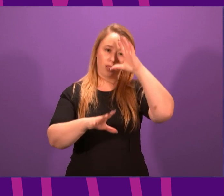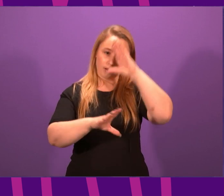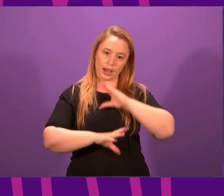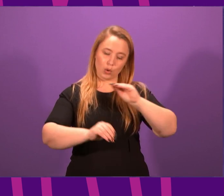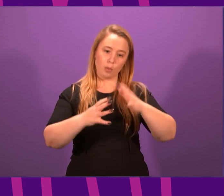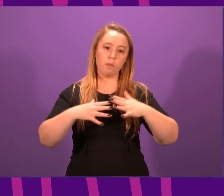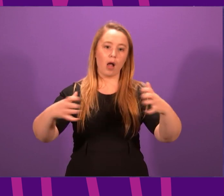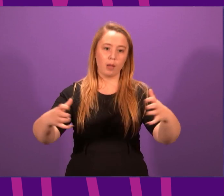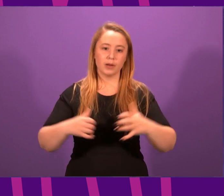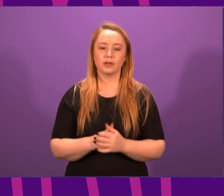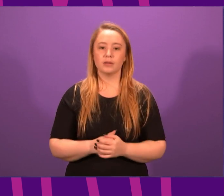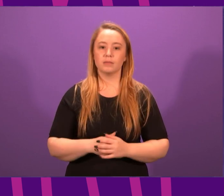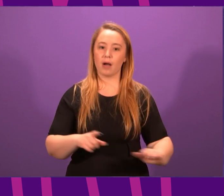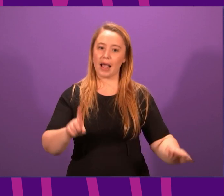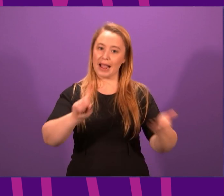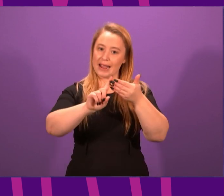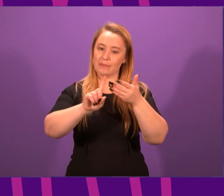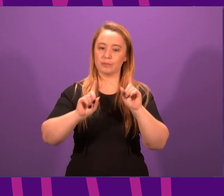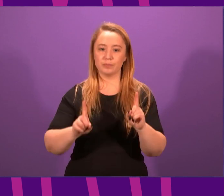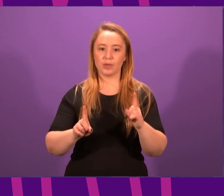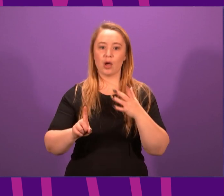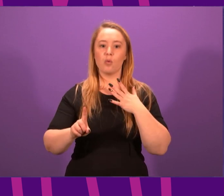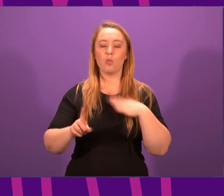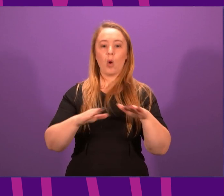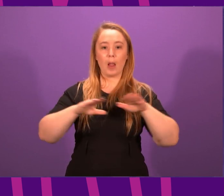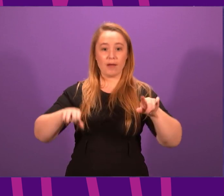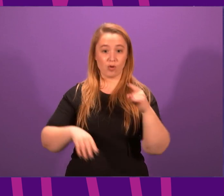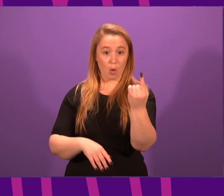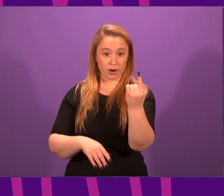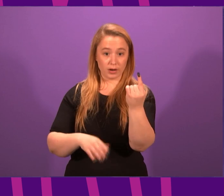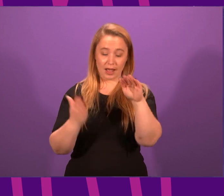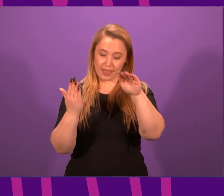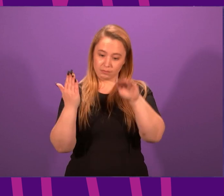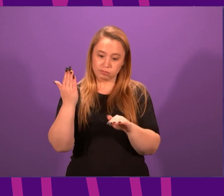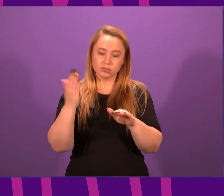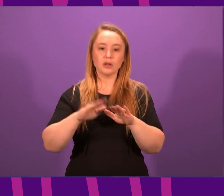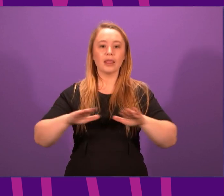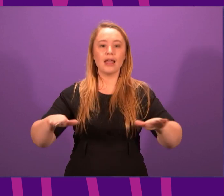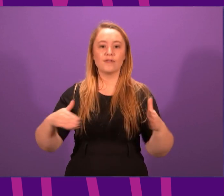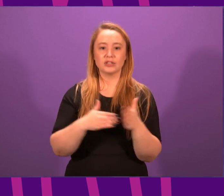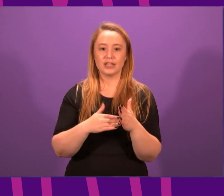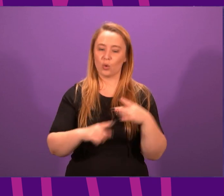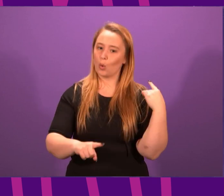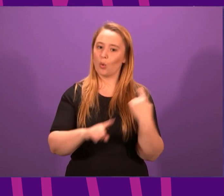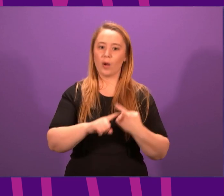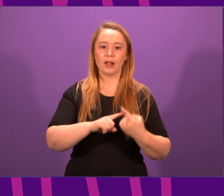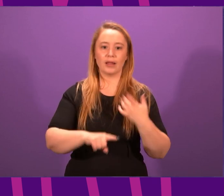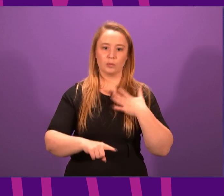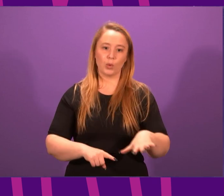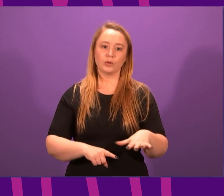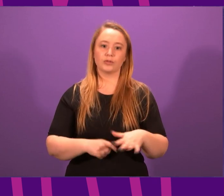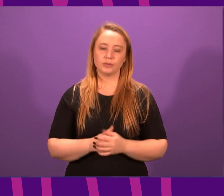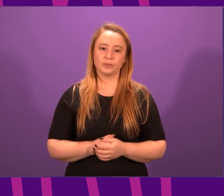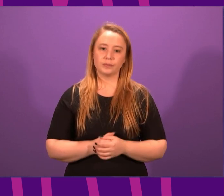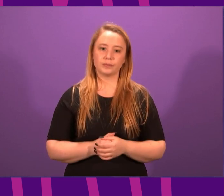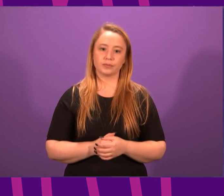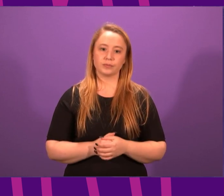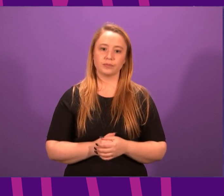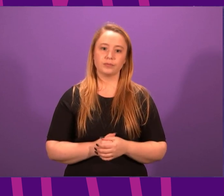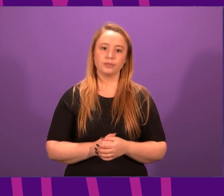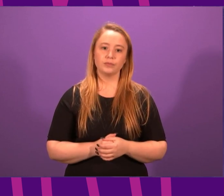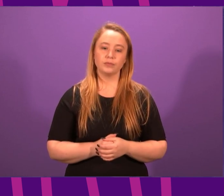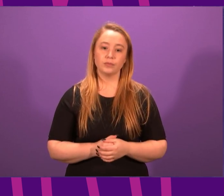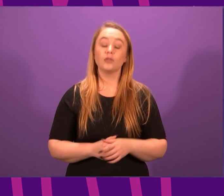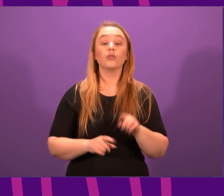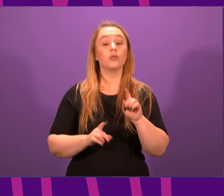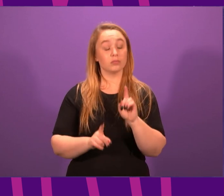Officer, our aim is to get to level one and then to level zero of the framework as quickly as it is possible to do. We know this